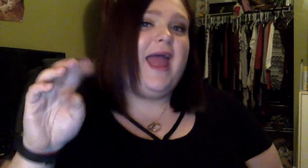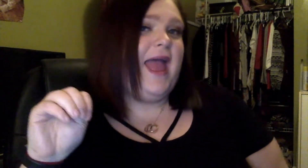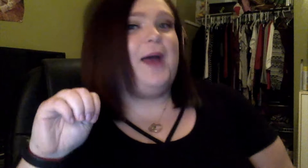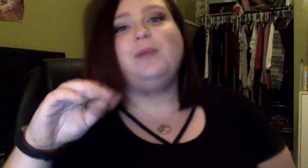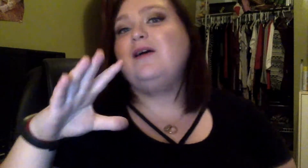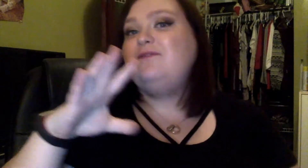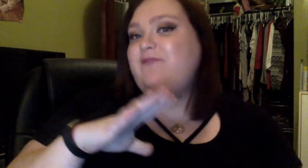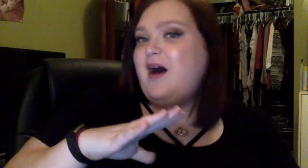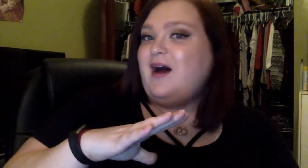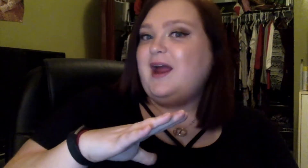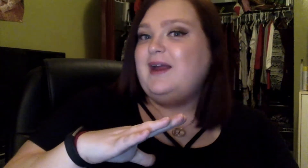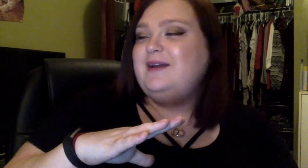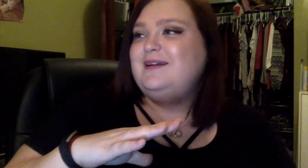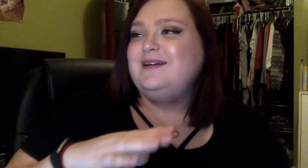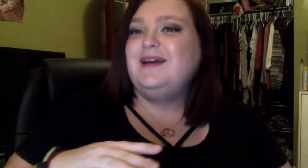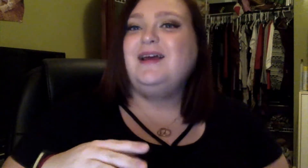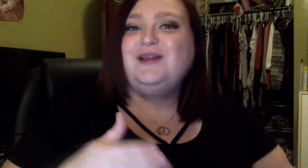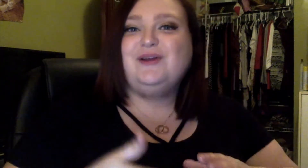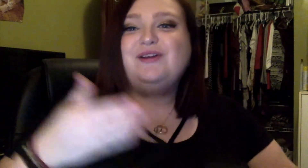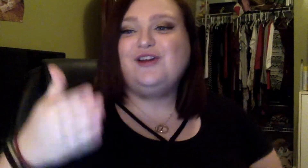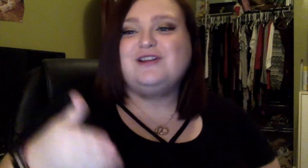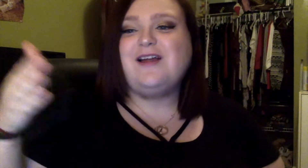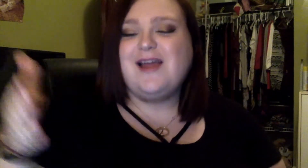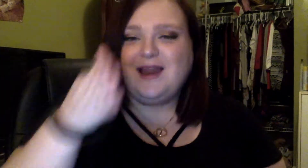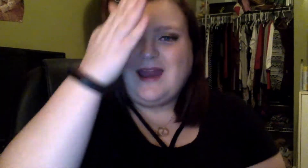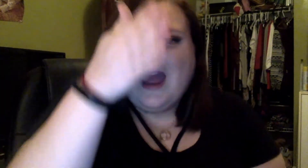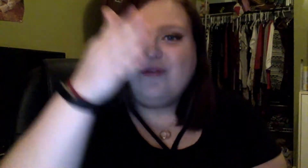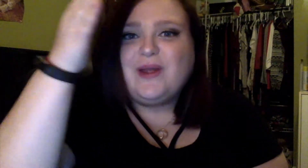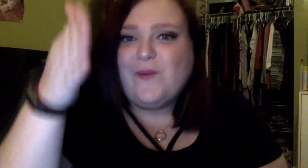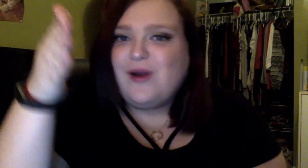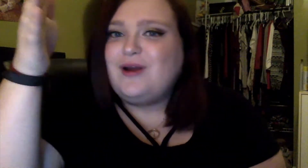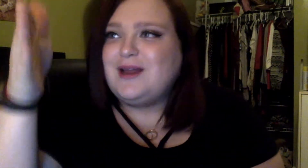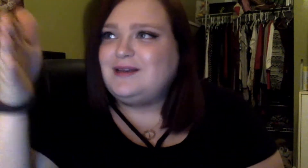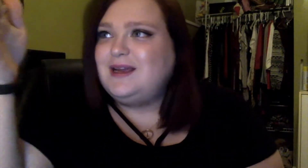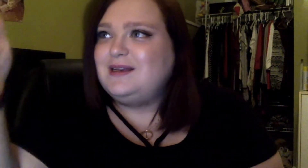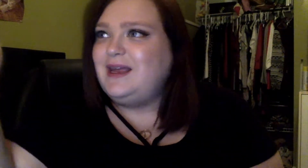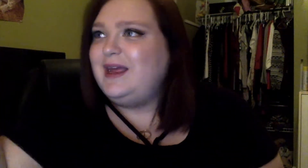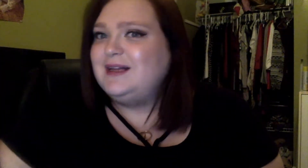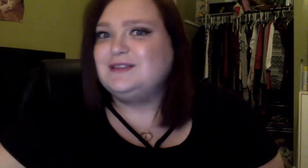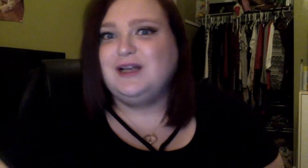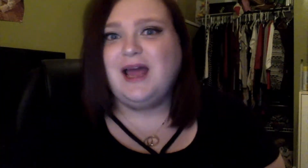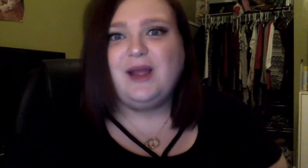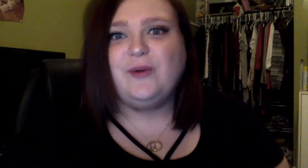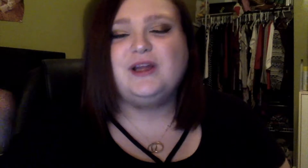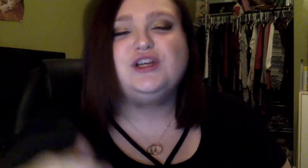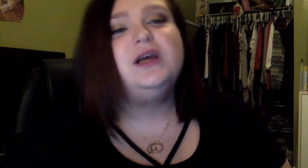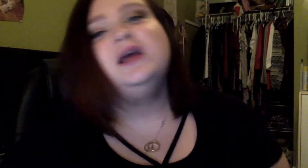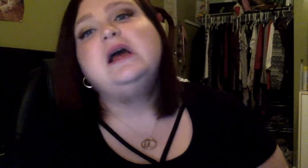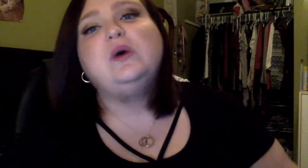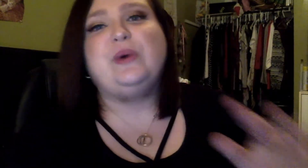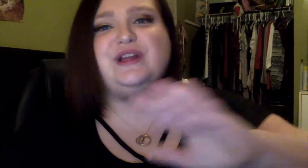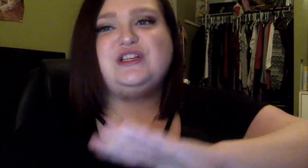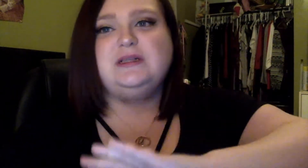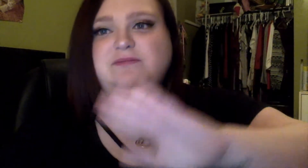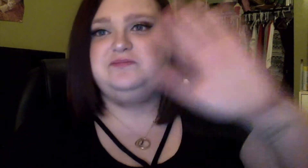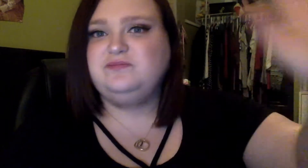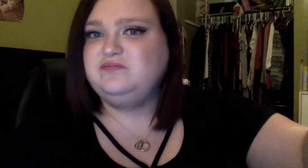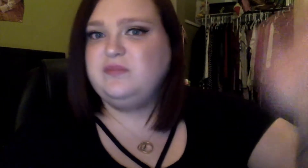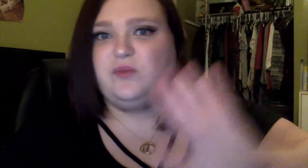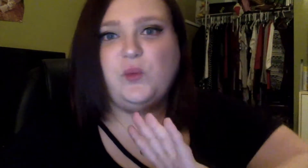am fine. You're signing every word that's in the English language, which we